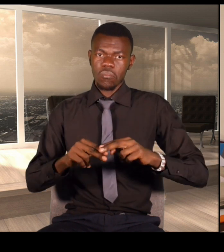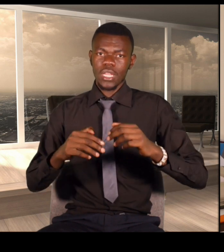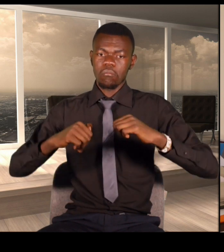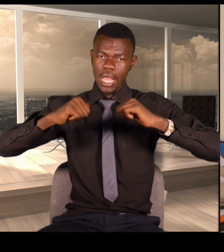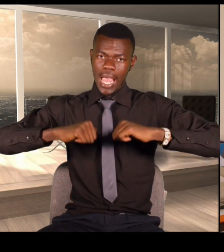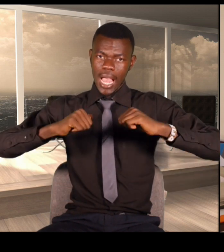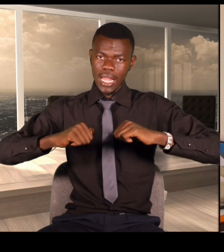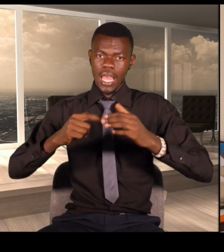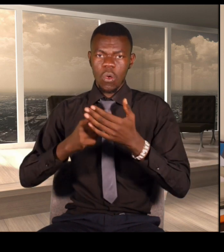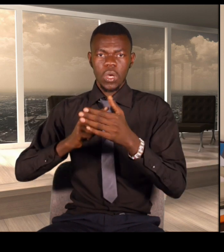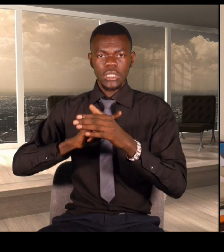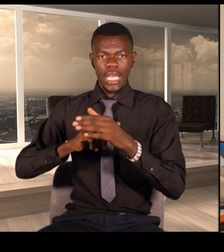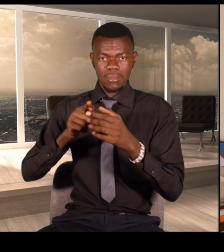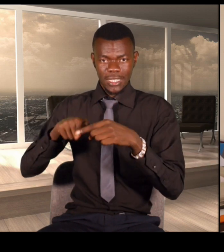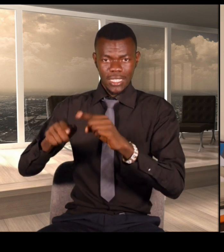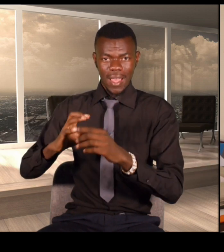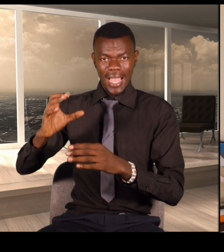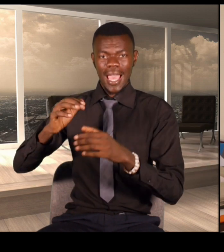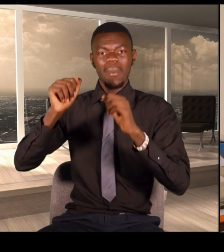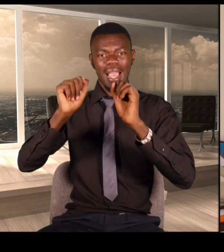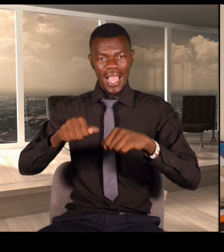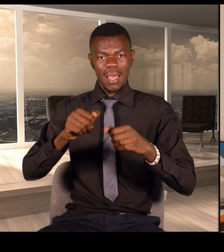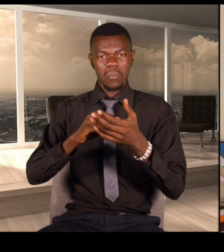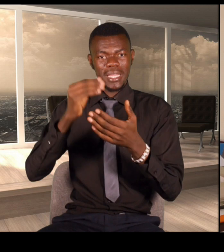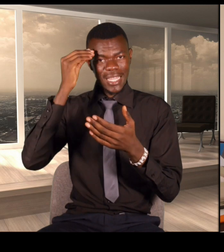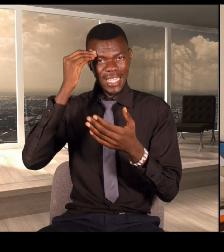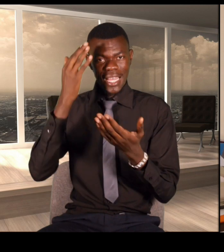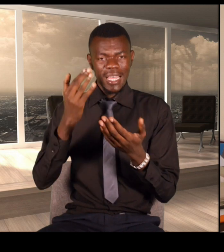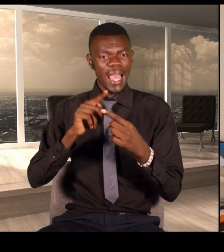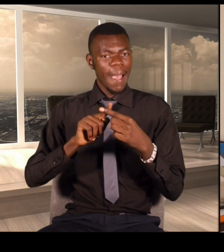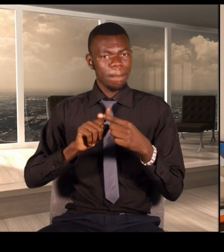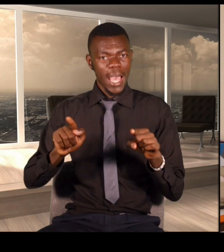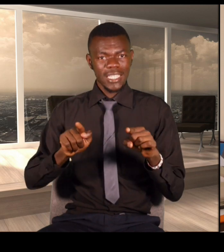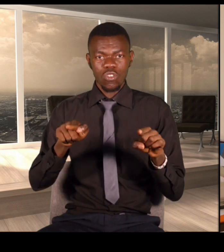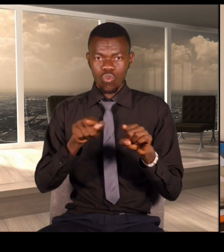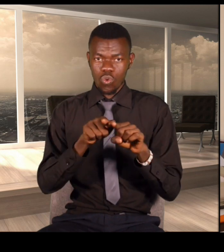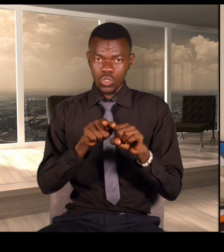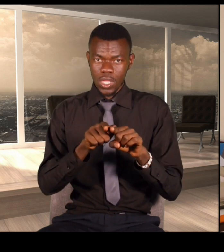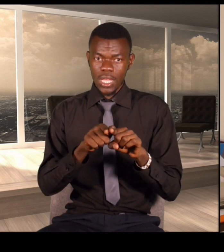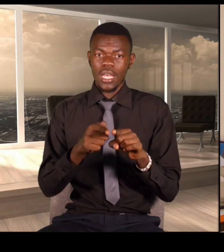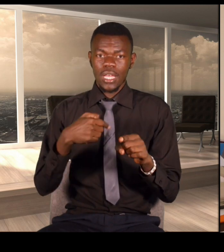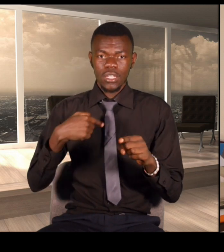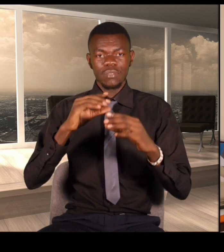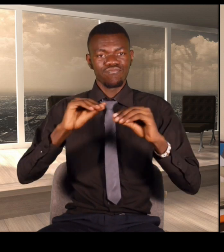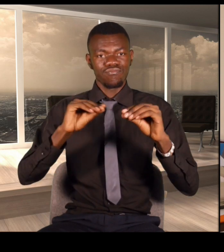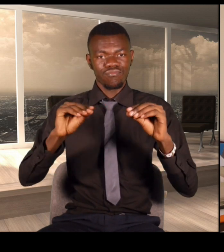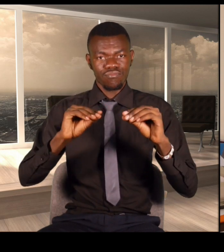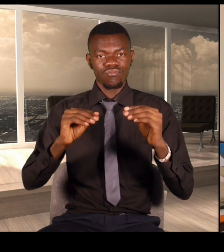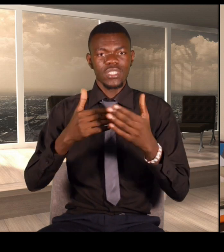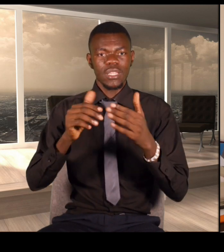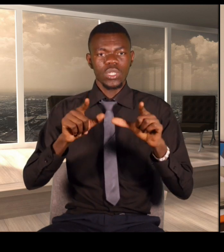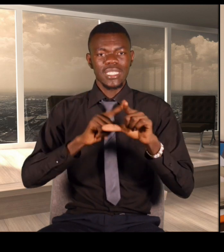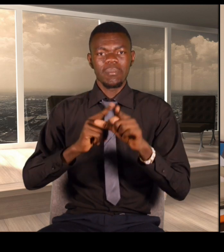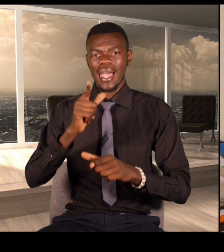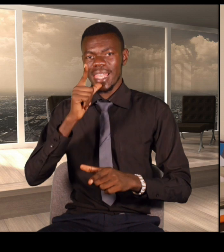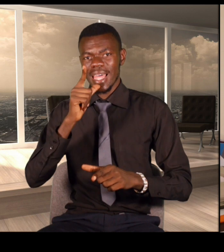the client and agree on what time the client would be able to learn sign language. But more so, we teach sign language